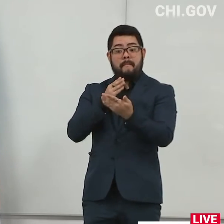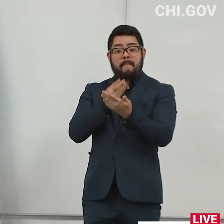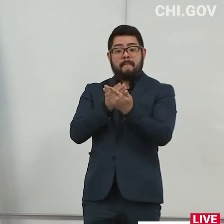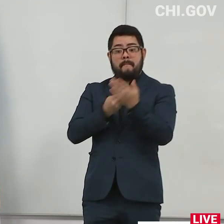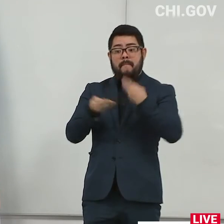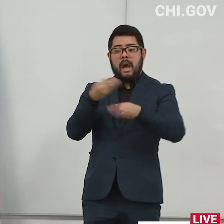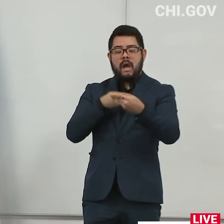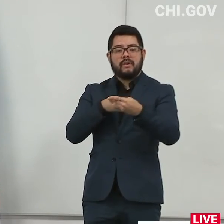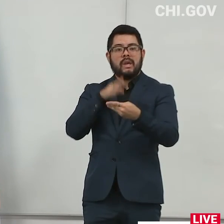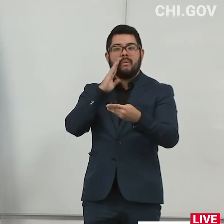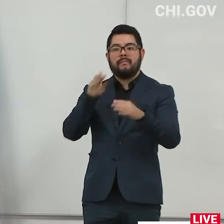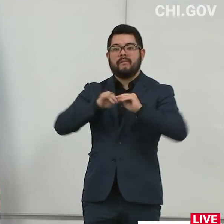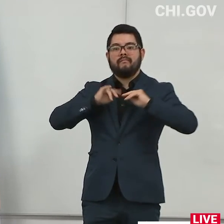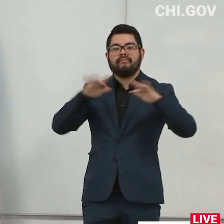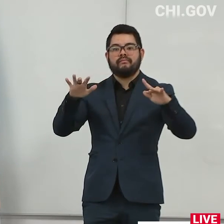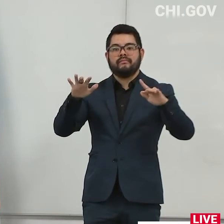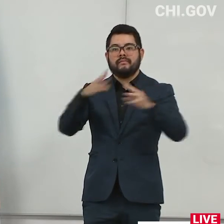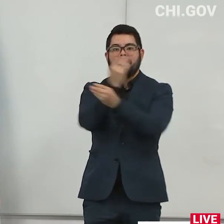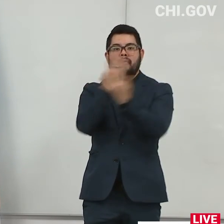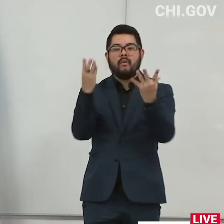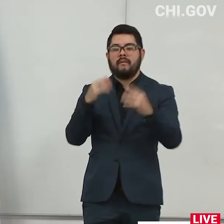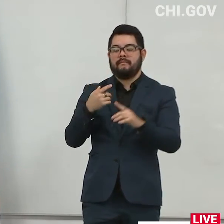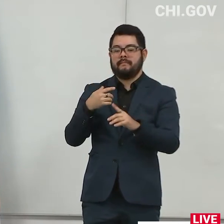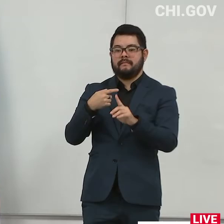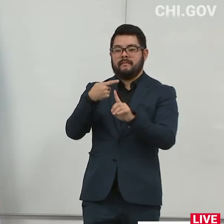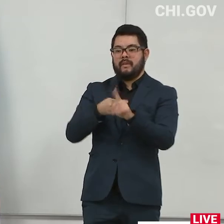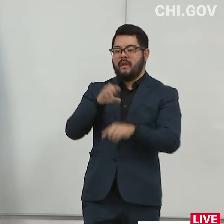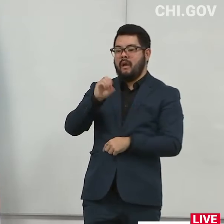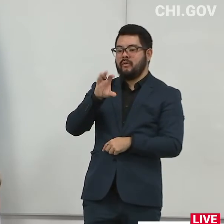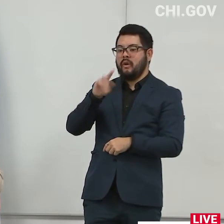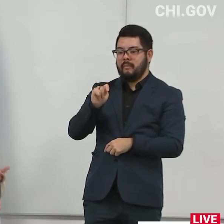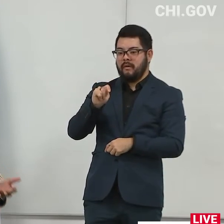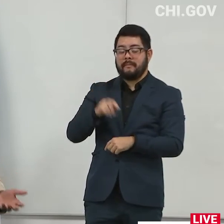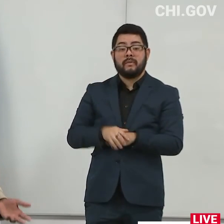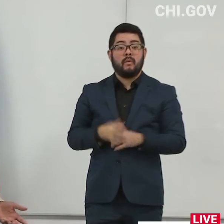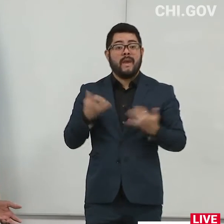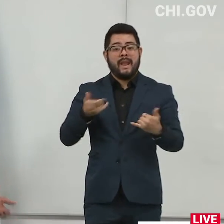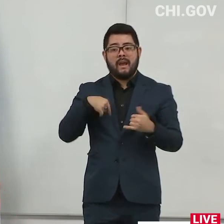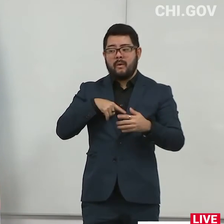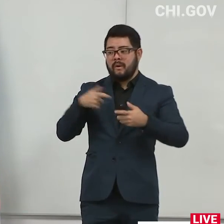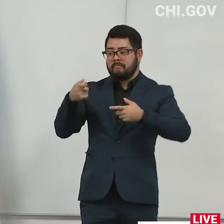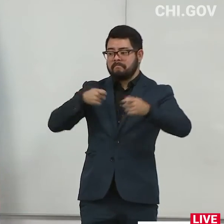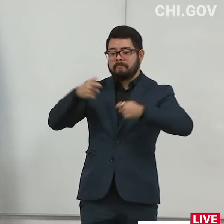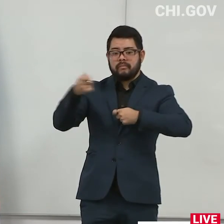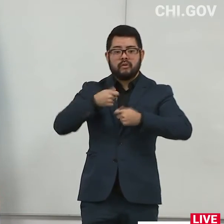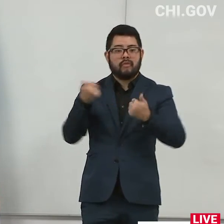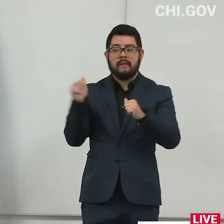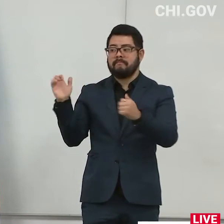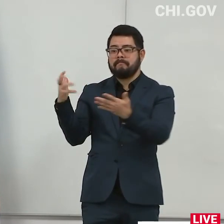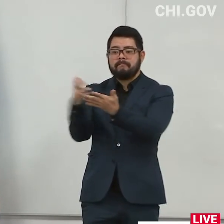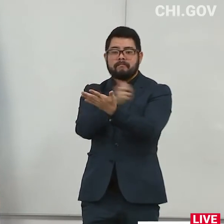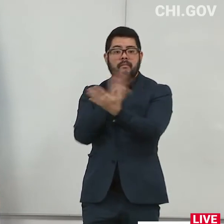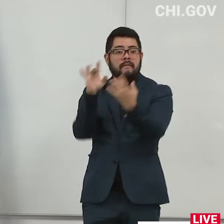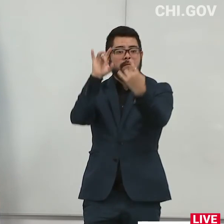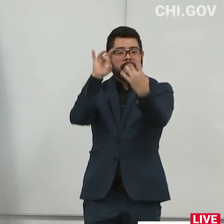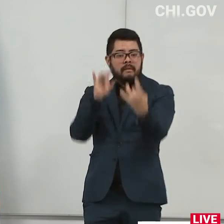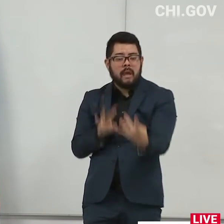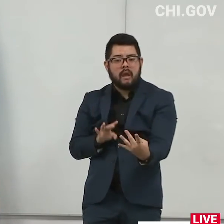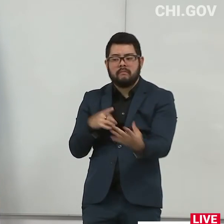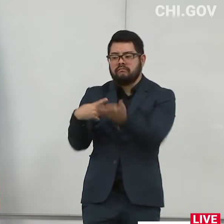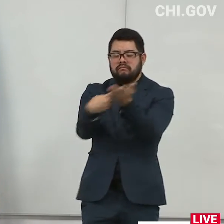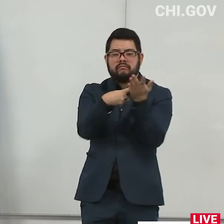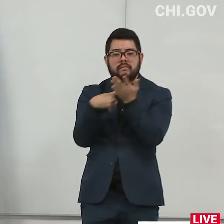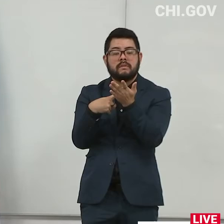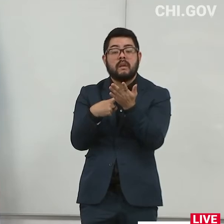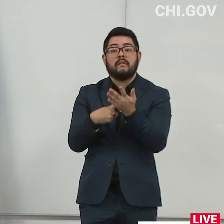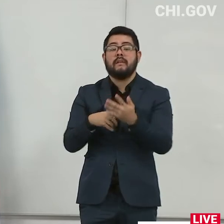right? We are in the process now of engaging the community and our relevant stakeholders in the city council and others to talk about